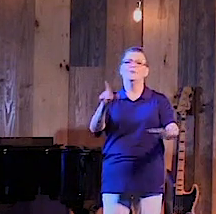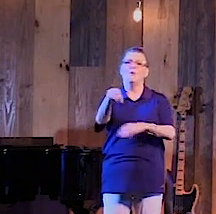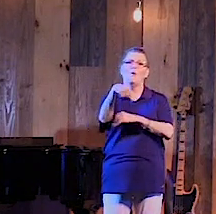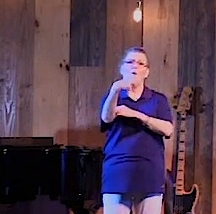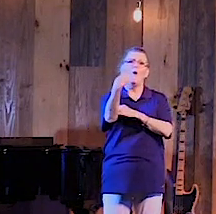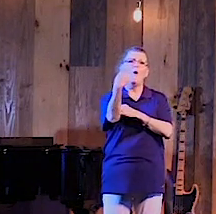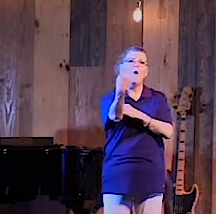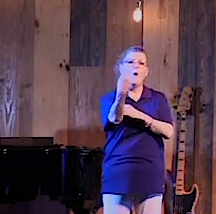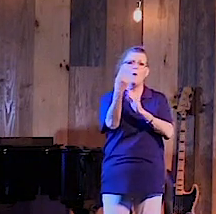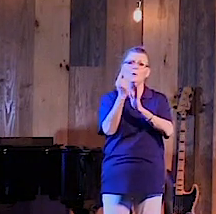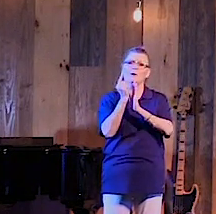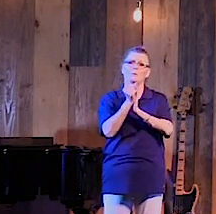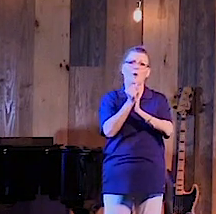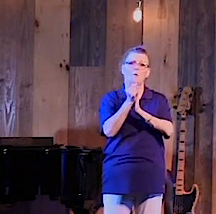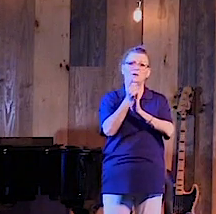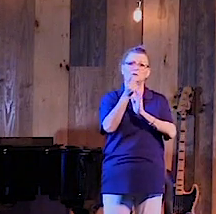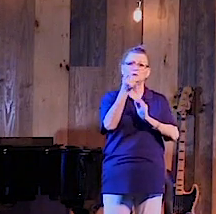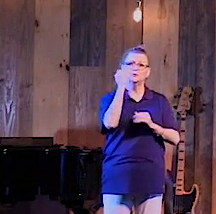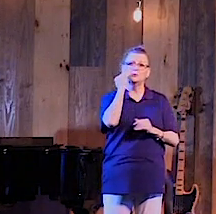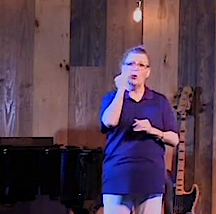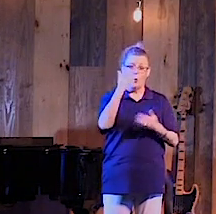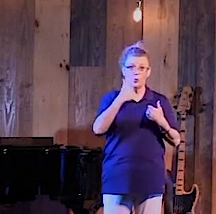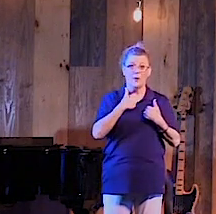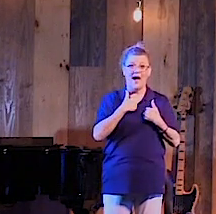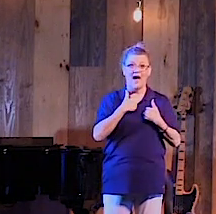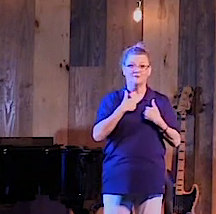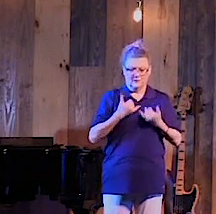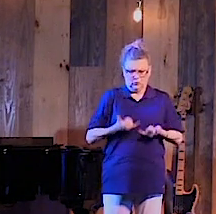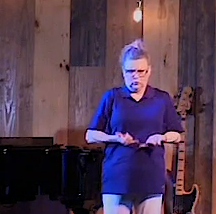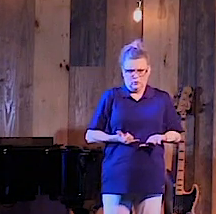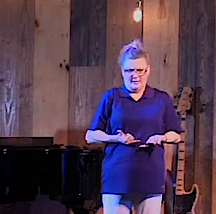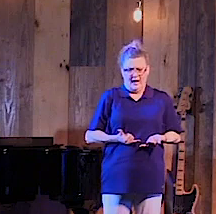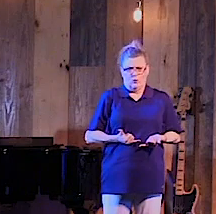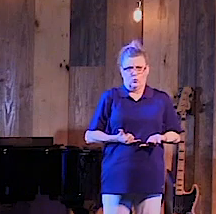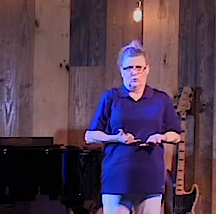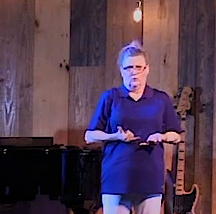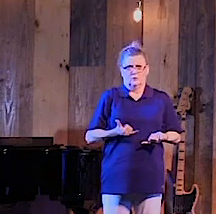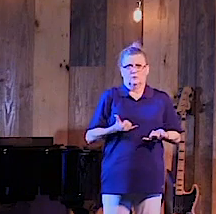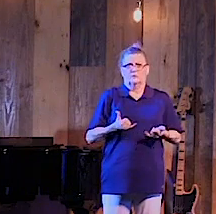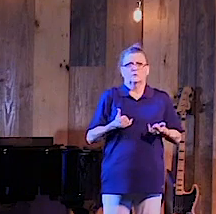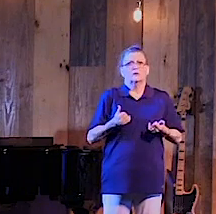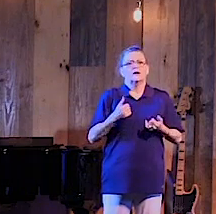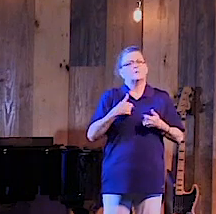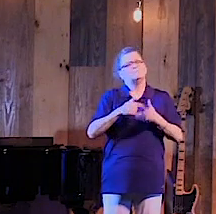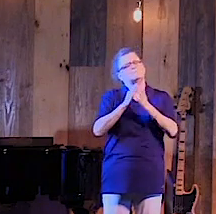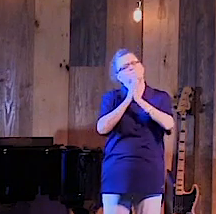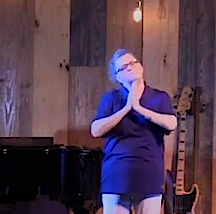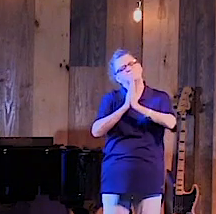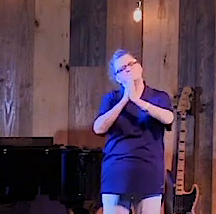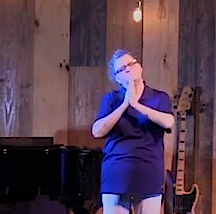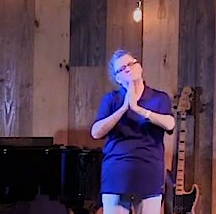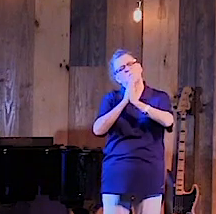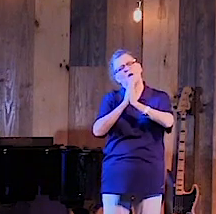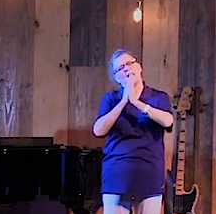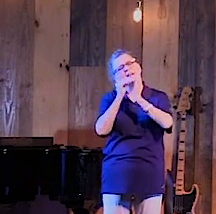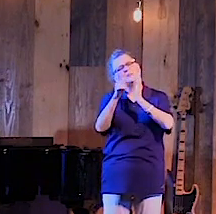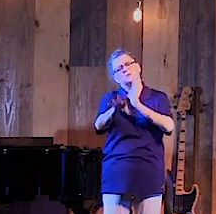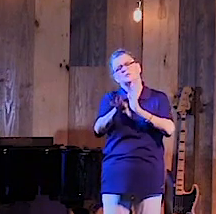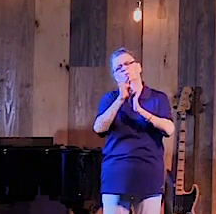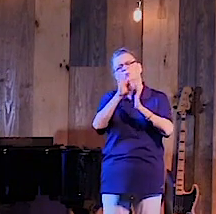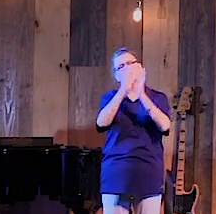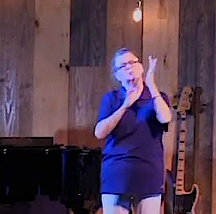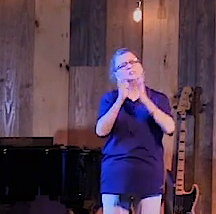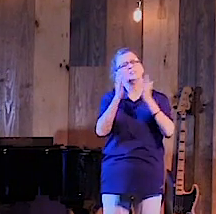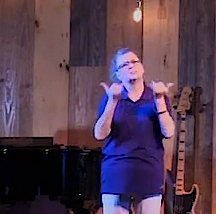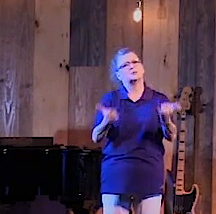moment that you have been guaranteed is the one that you're in right now. And I pray with all of my heart that you would choose Jesus today.